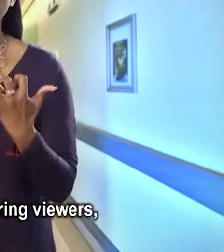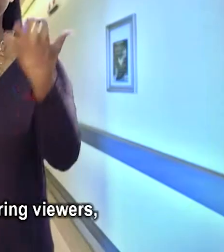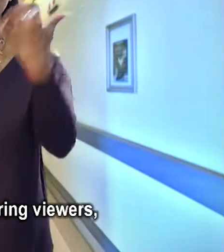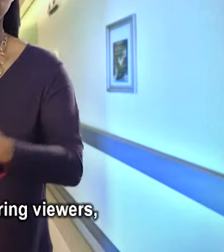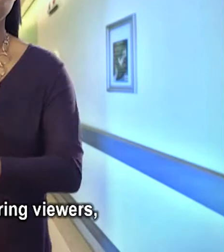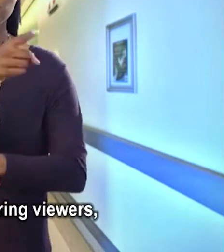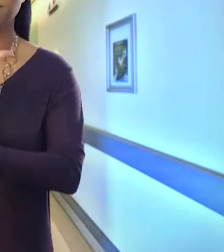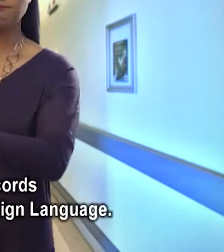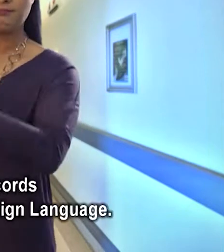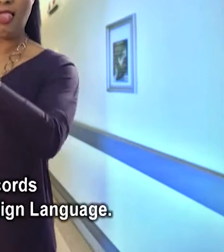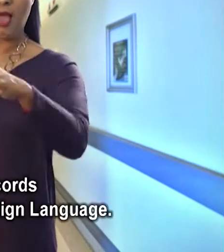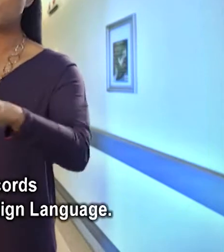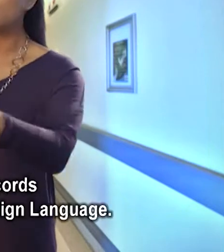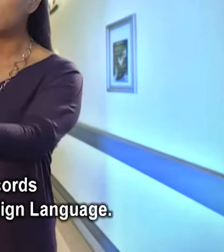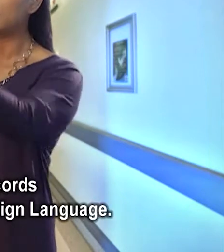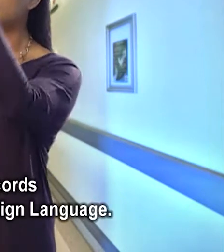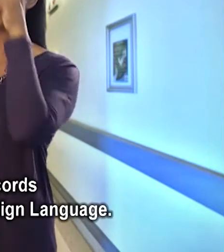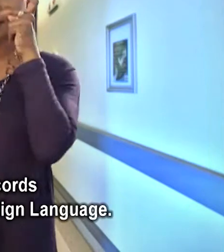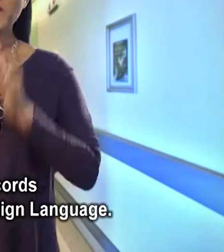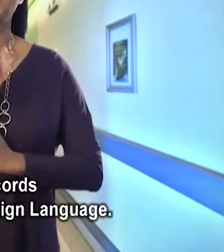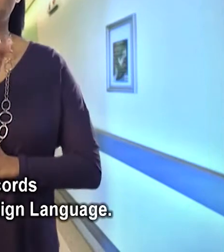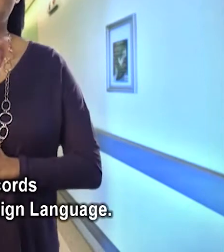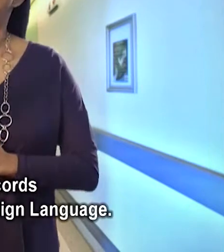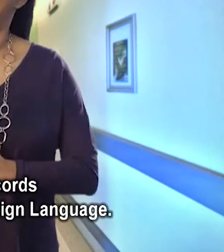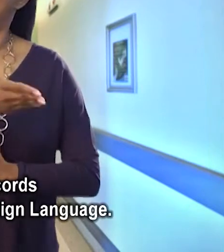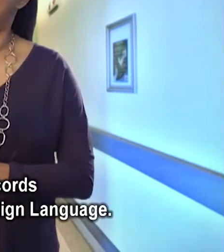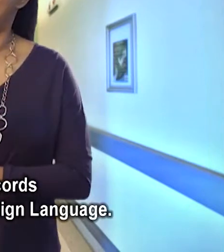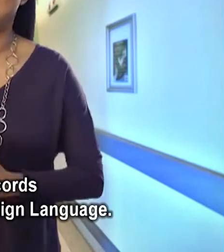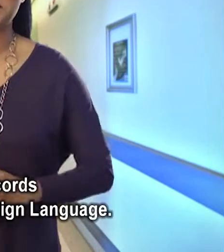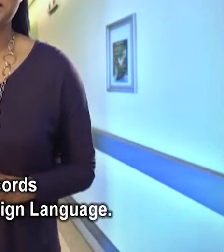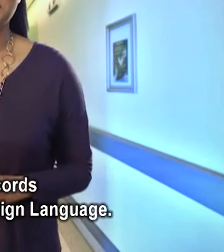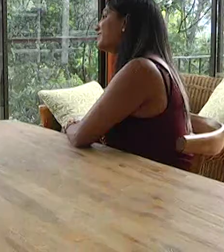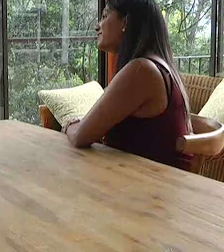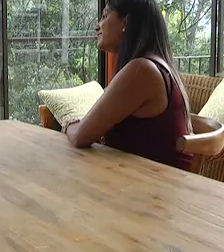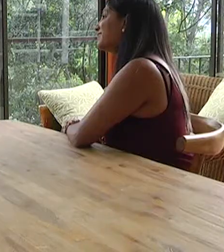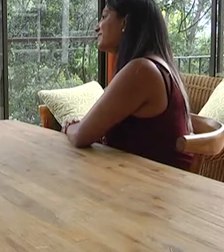To cater for hearing viewers, DTV records voices over the sign language.